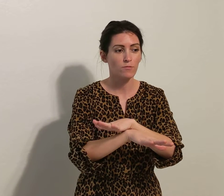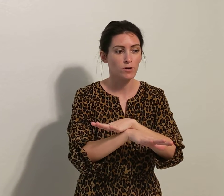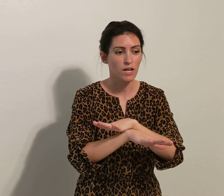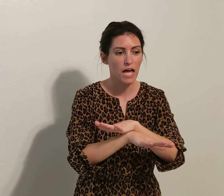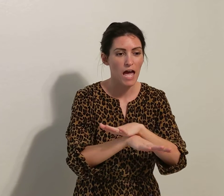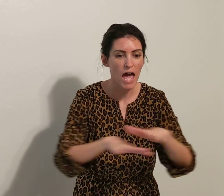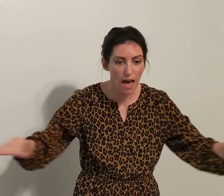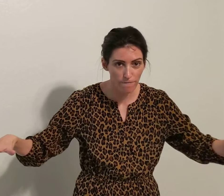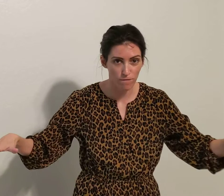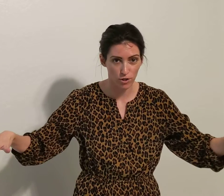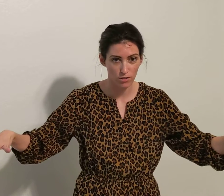would ever,